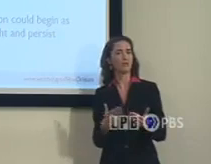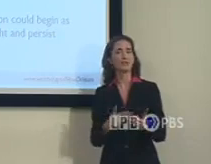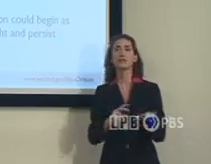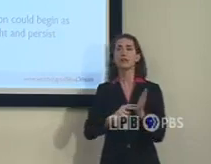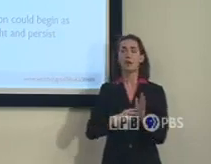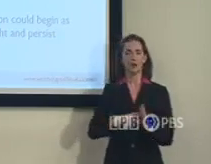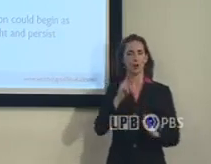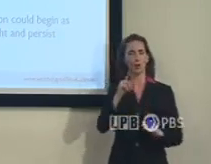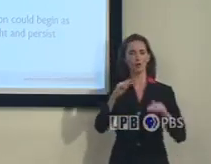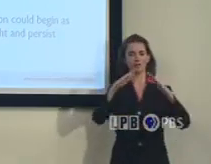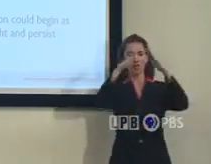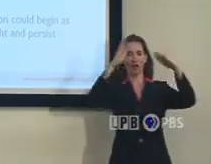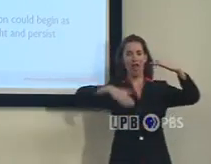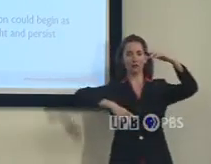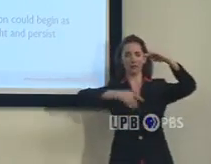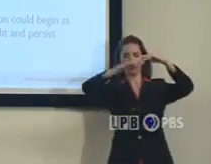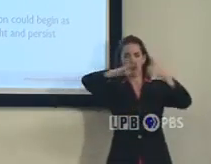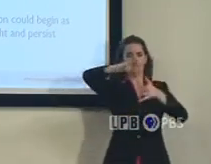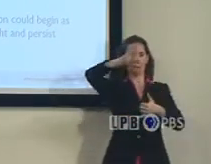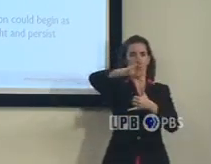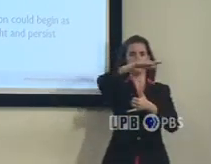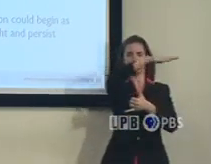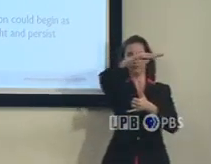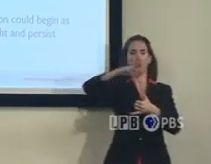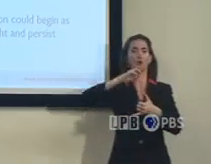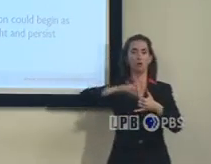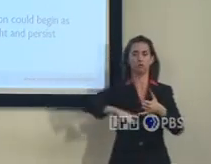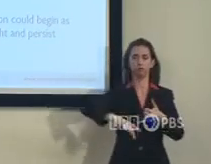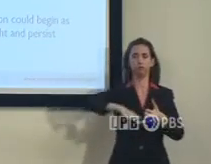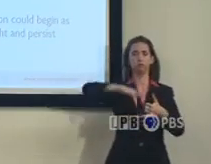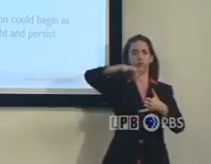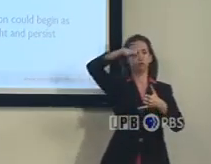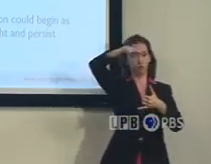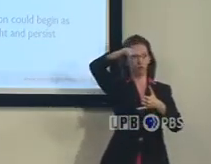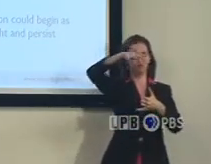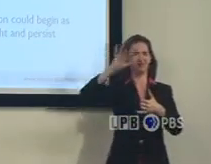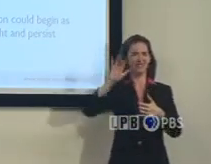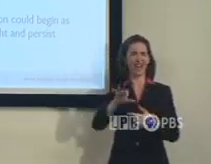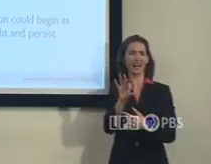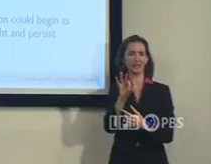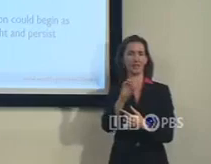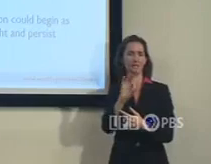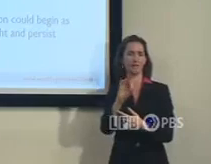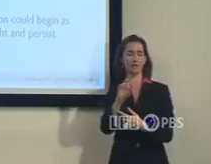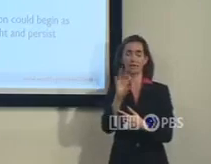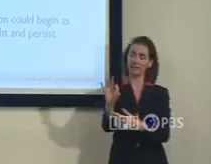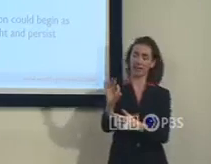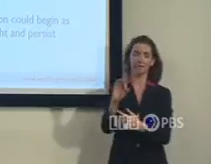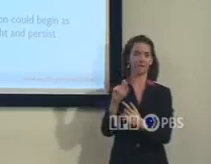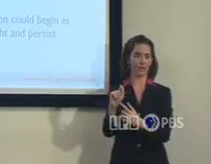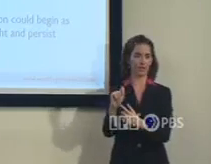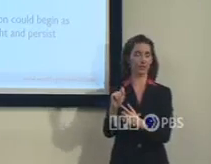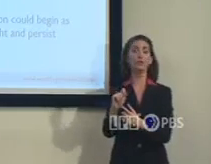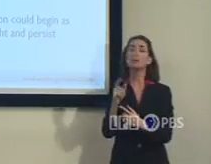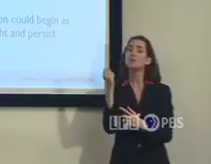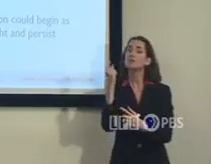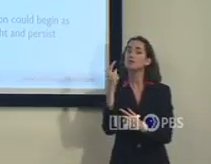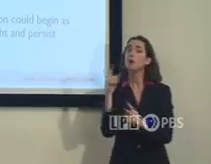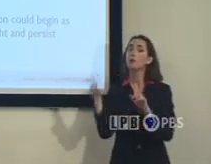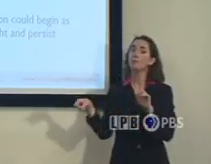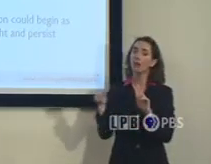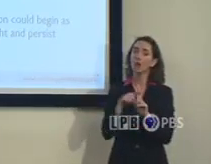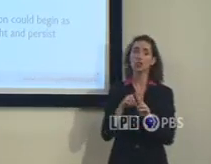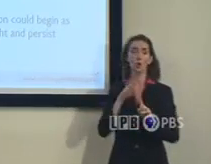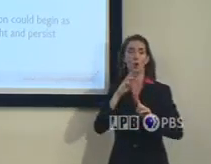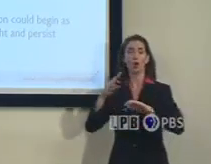one-story building being completely inundated with water. Understand this also does not take into account any wave action. So if you